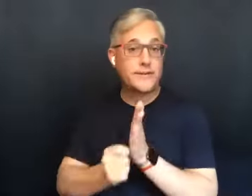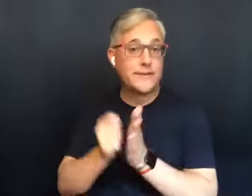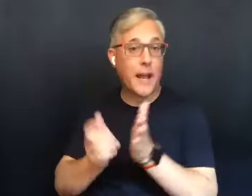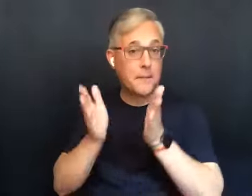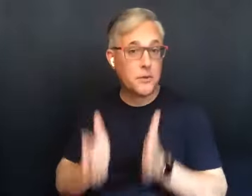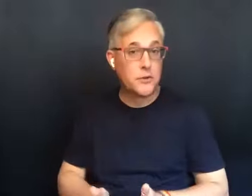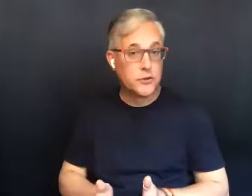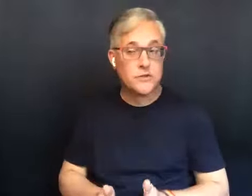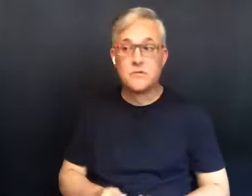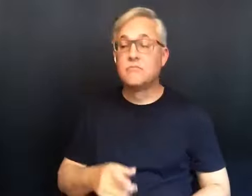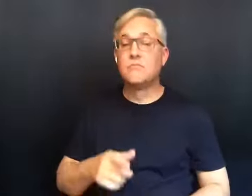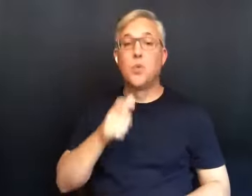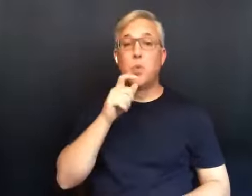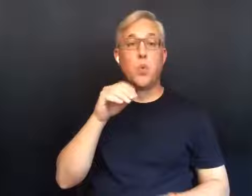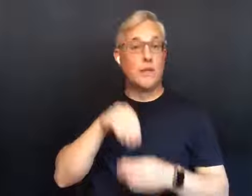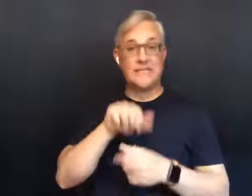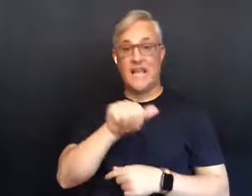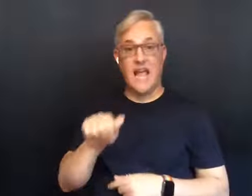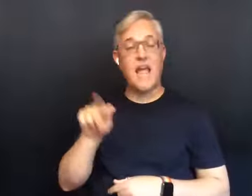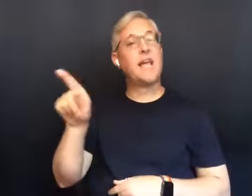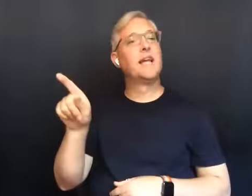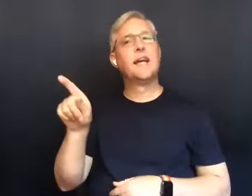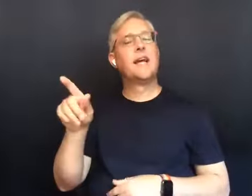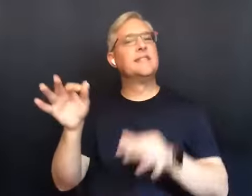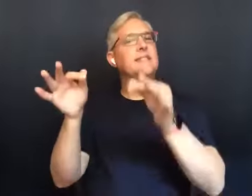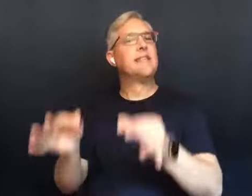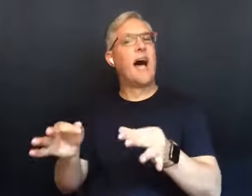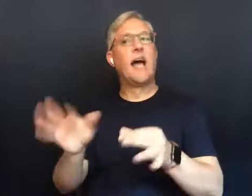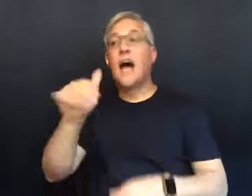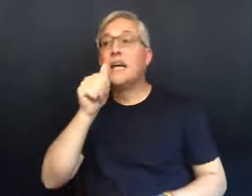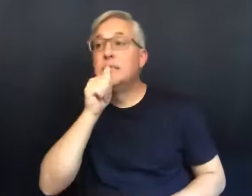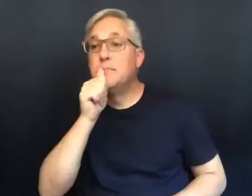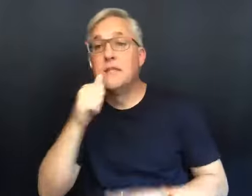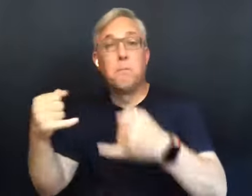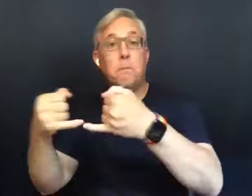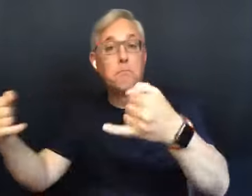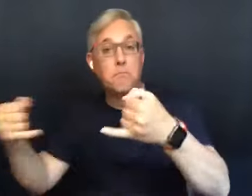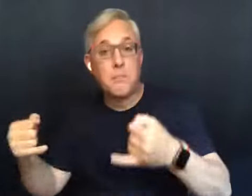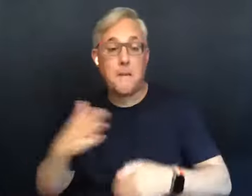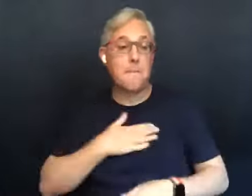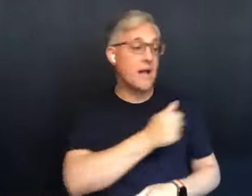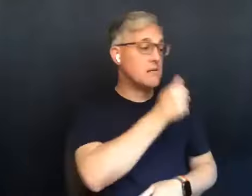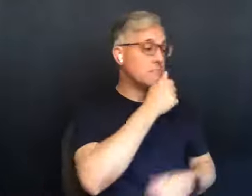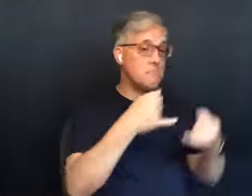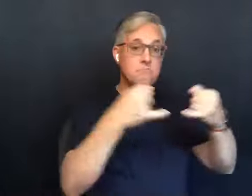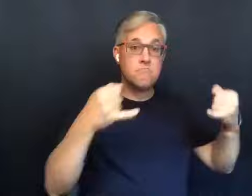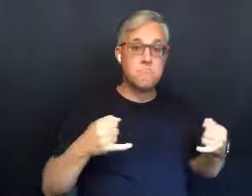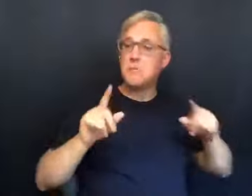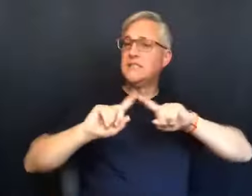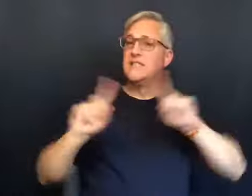There's a lot of long-timers, sober members of Alcoholics Anonymous that choose to draw the line on anonymity in a very